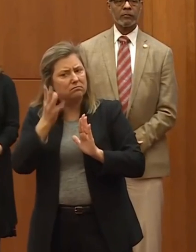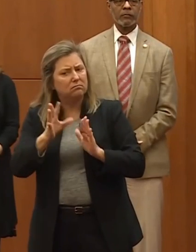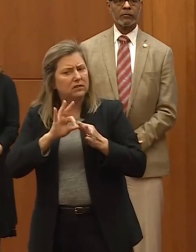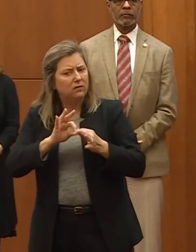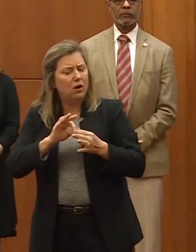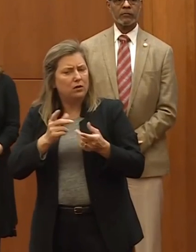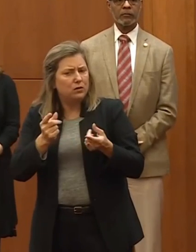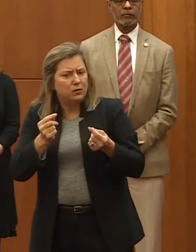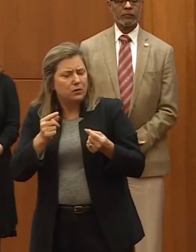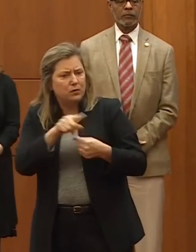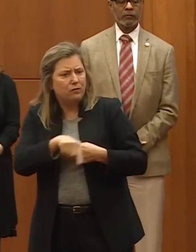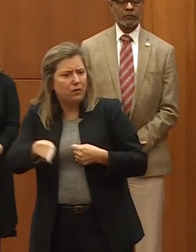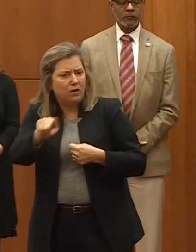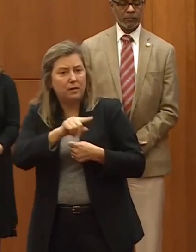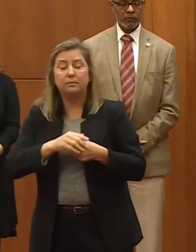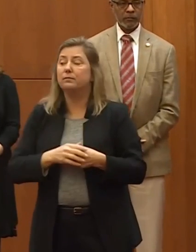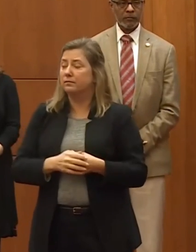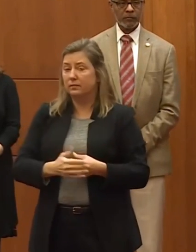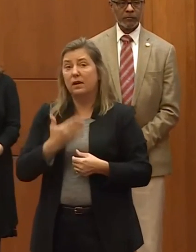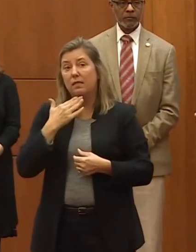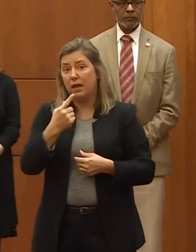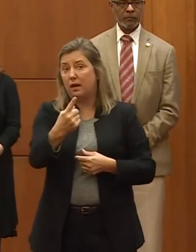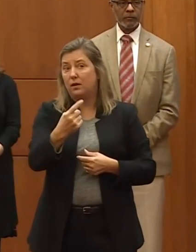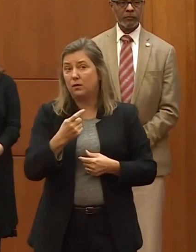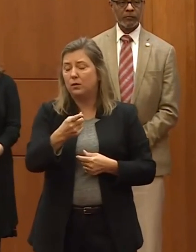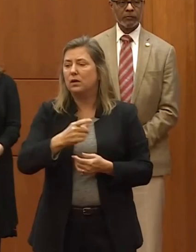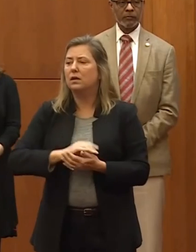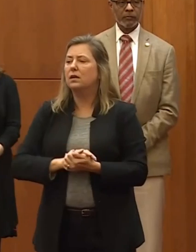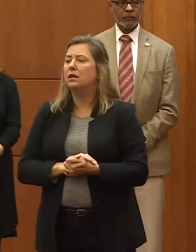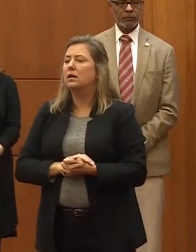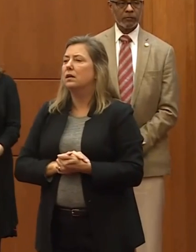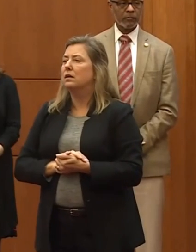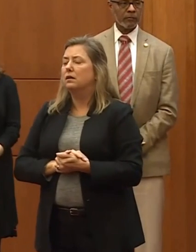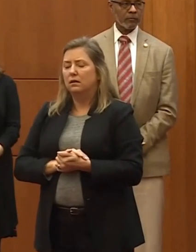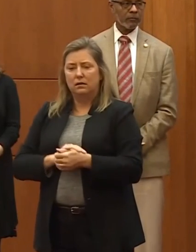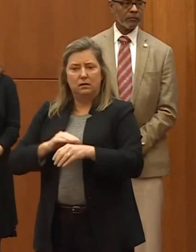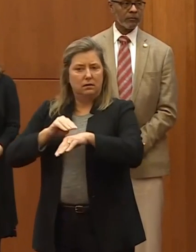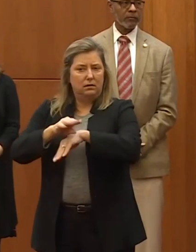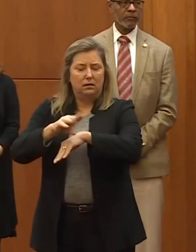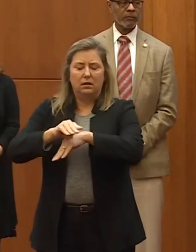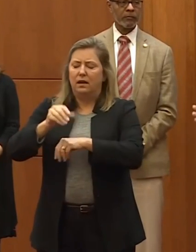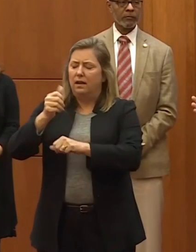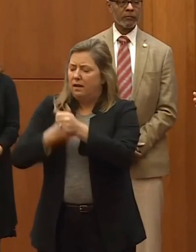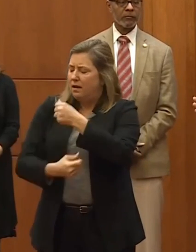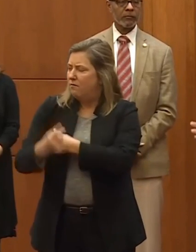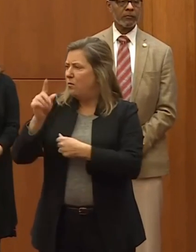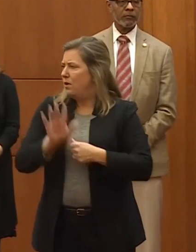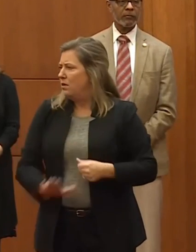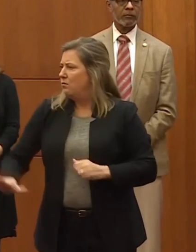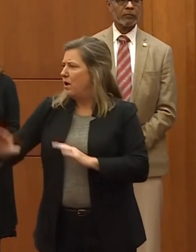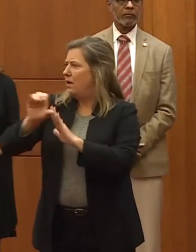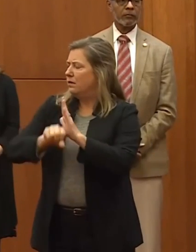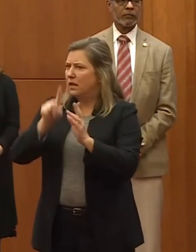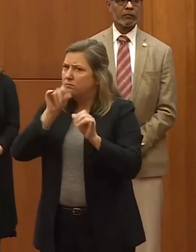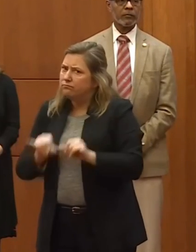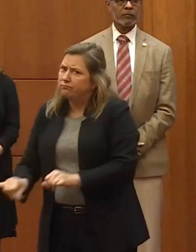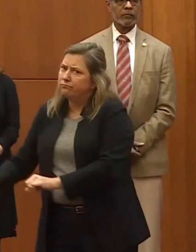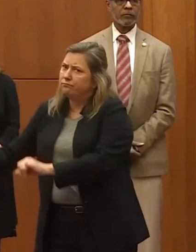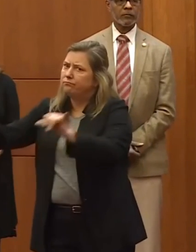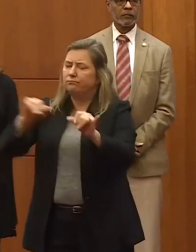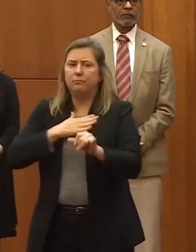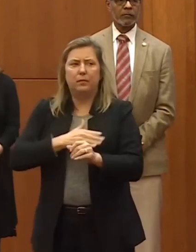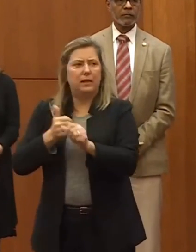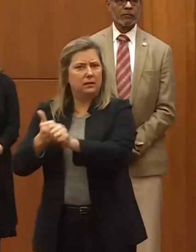Yes. Thank you for the question. We are directing everybody across the state for consistency to abide